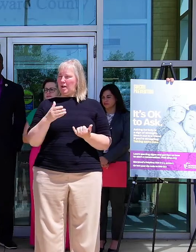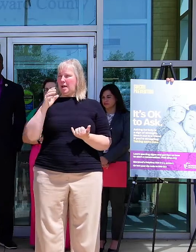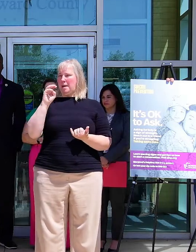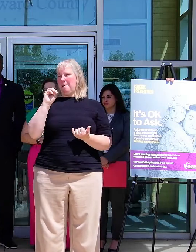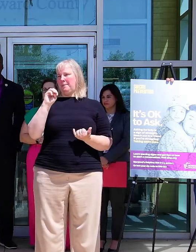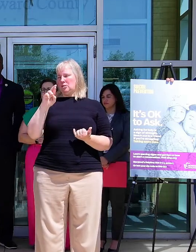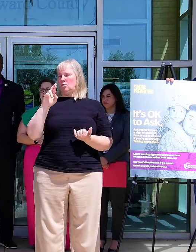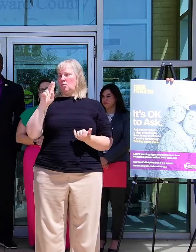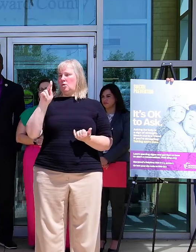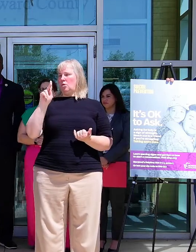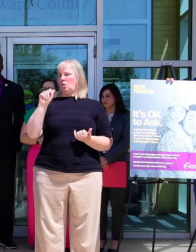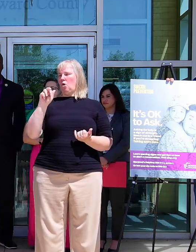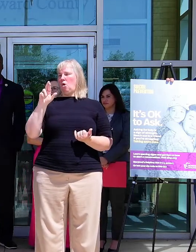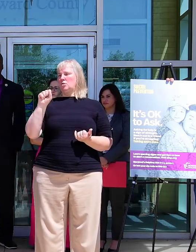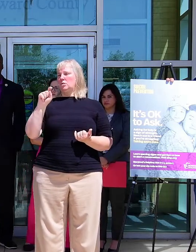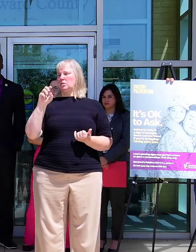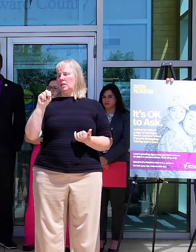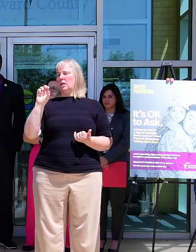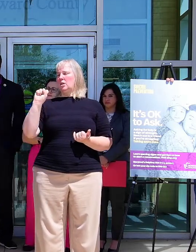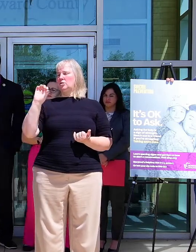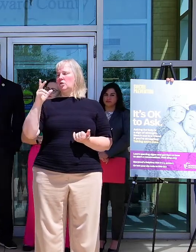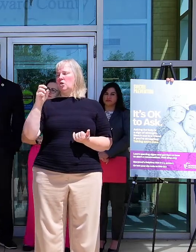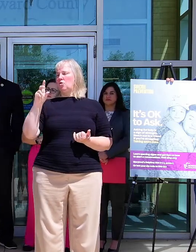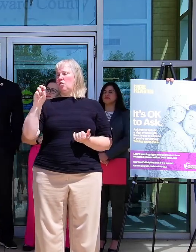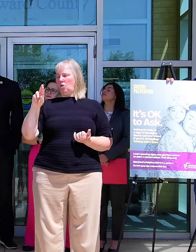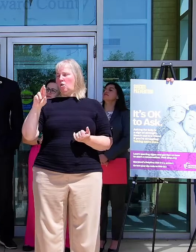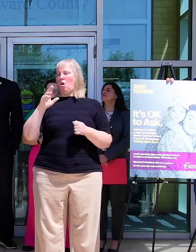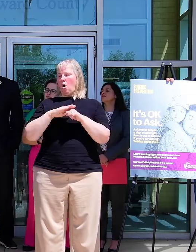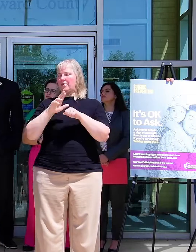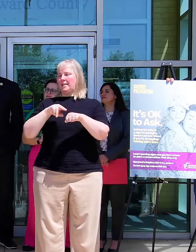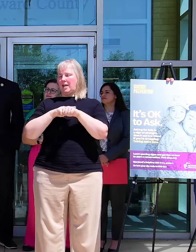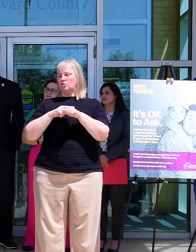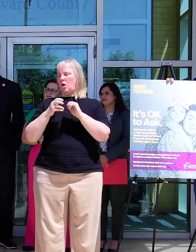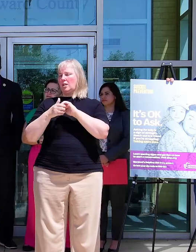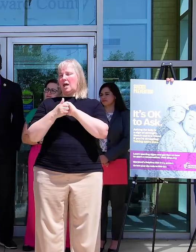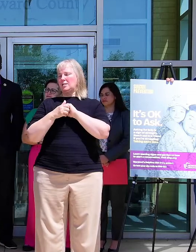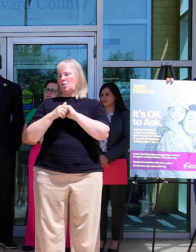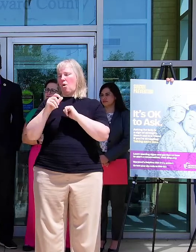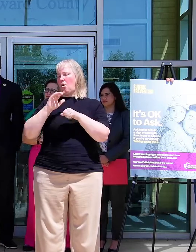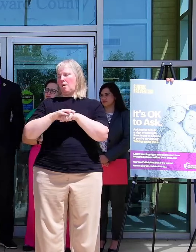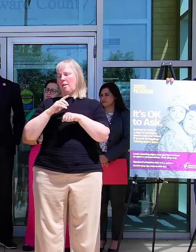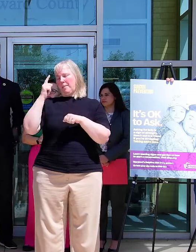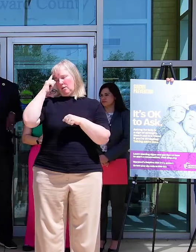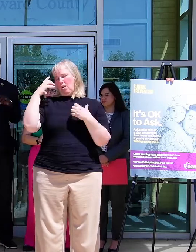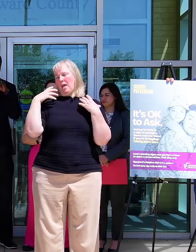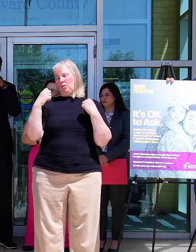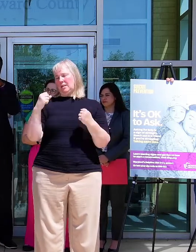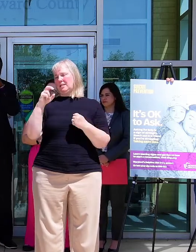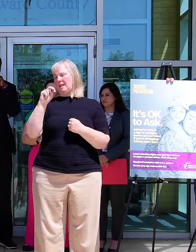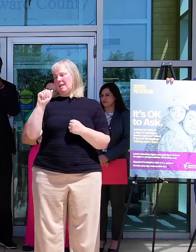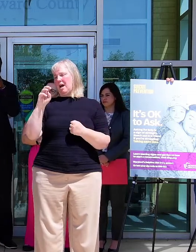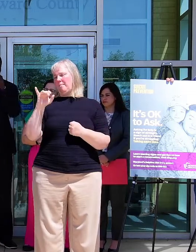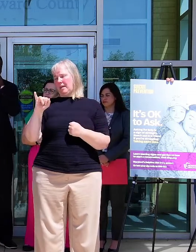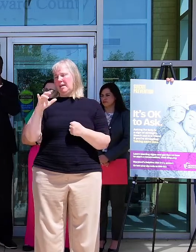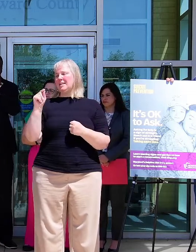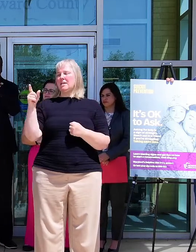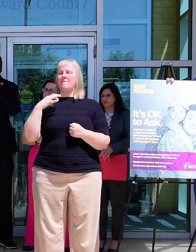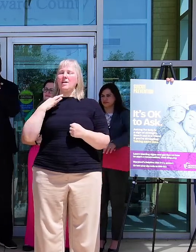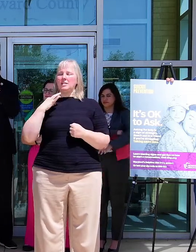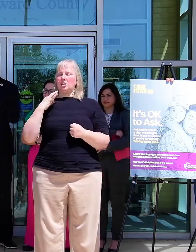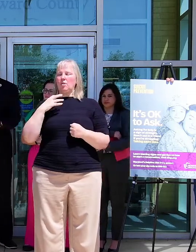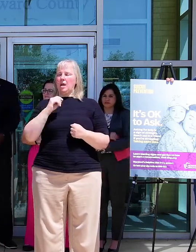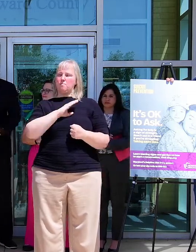Karsten of the National Alliance on Mental Illness, Howard County. He is a volunteer and board member and representing NAMI.